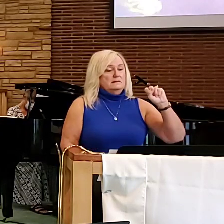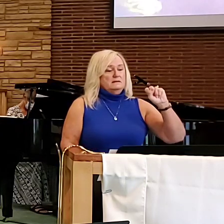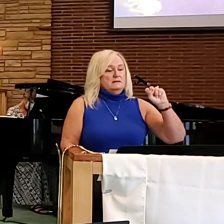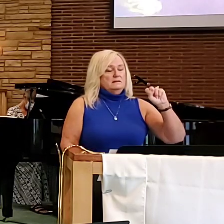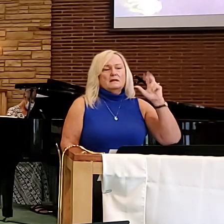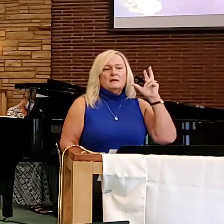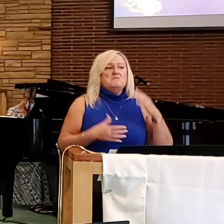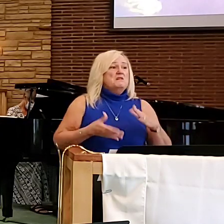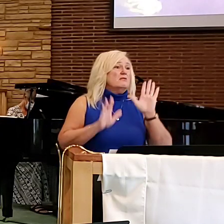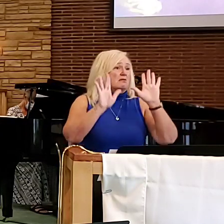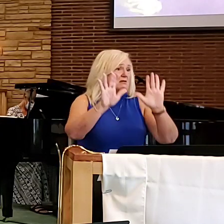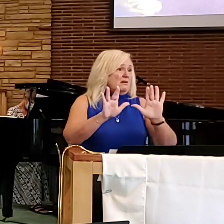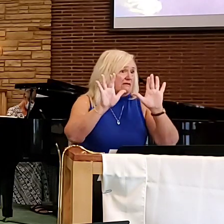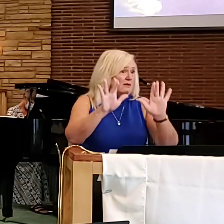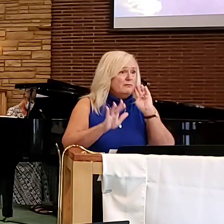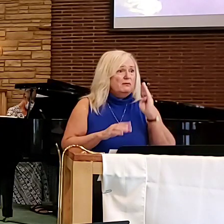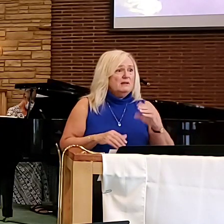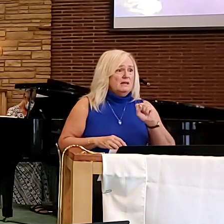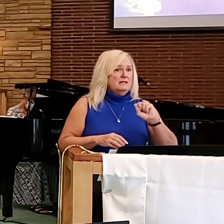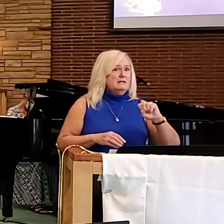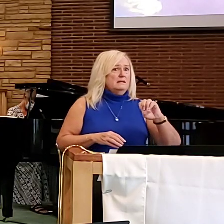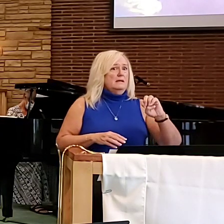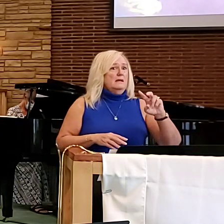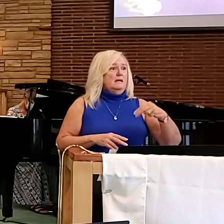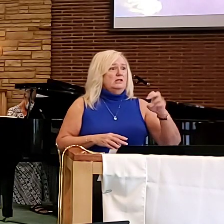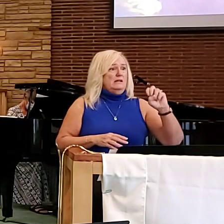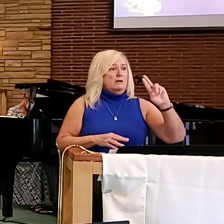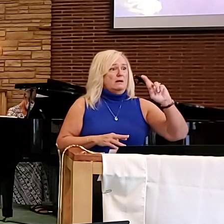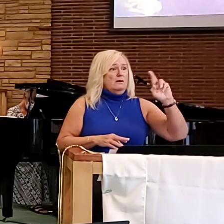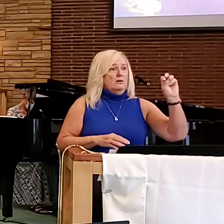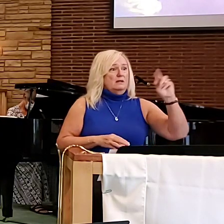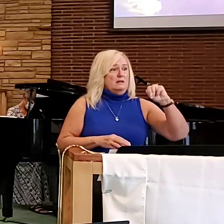May your comfort be with Sharon and her family,